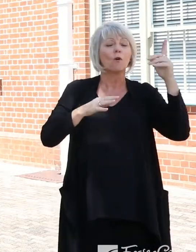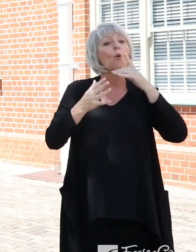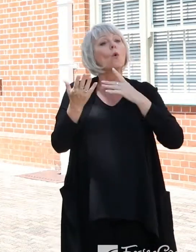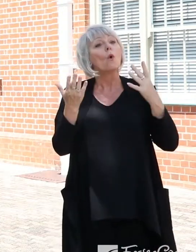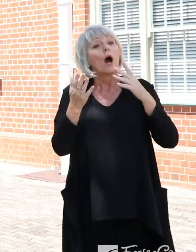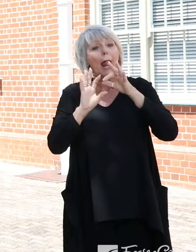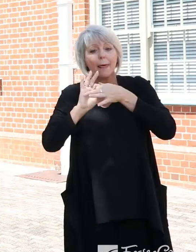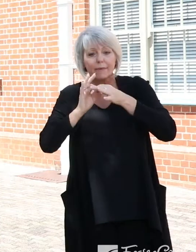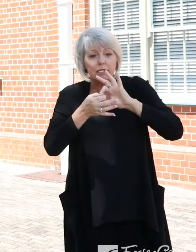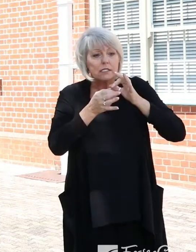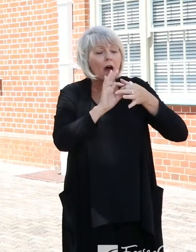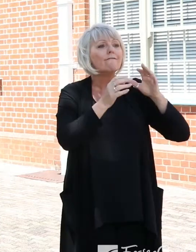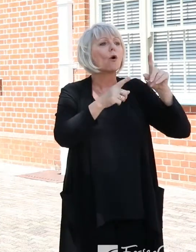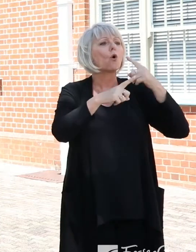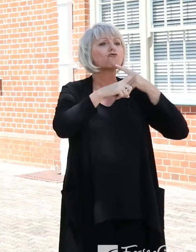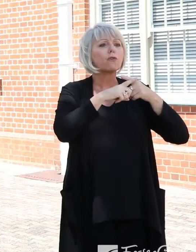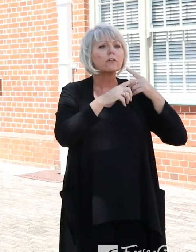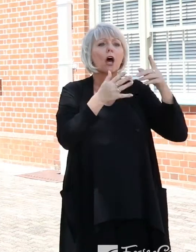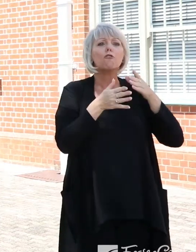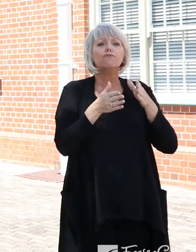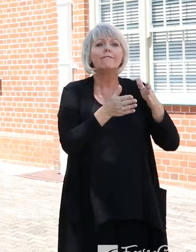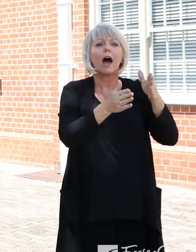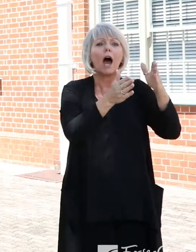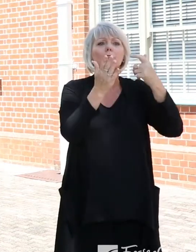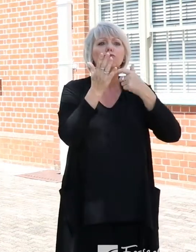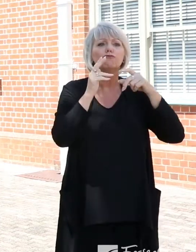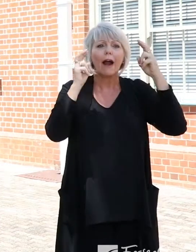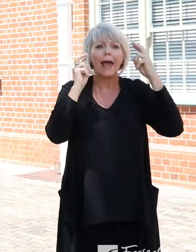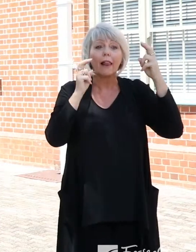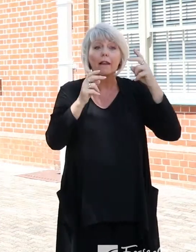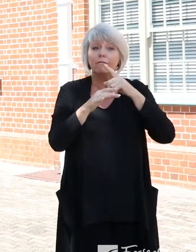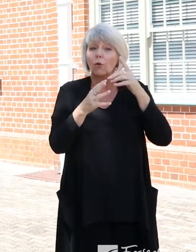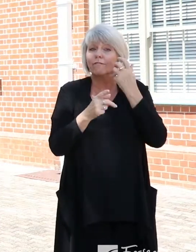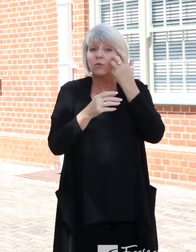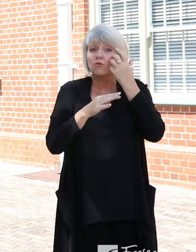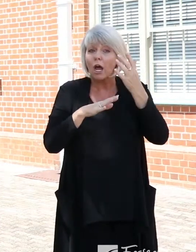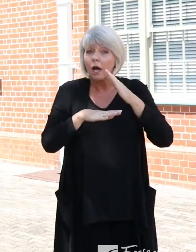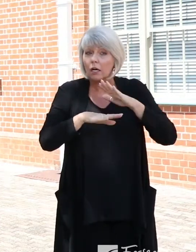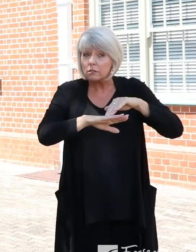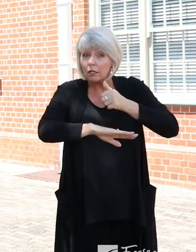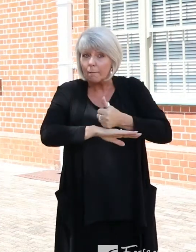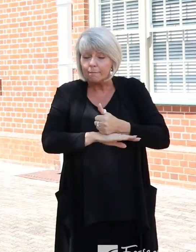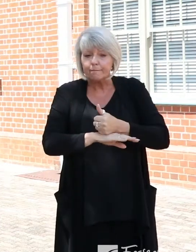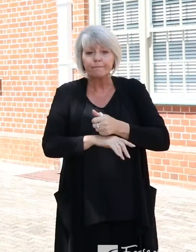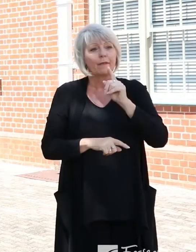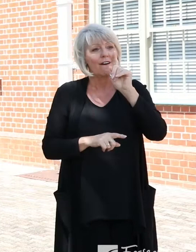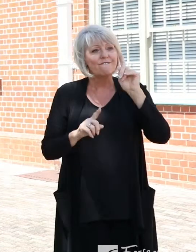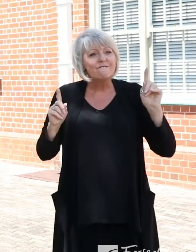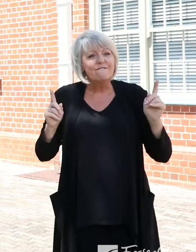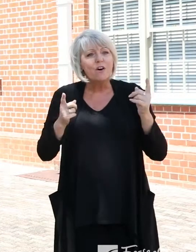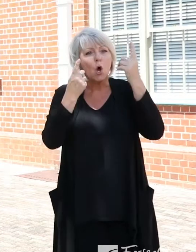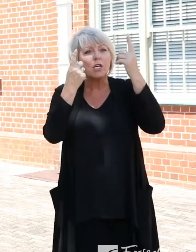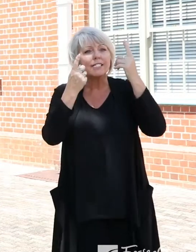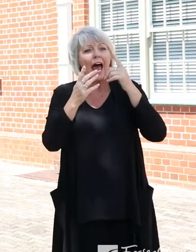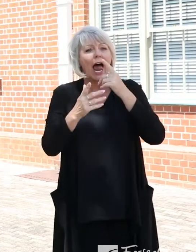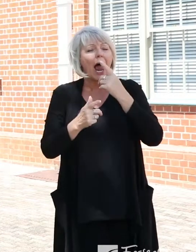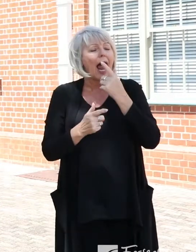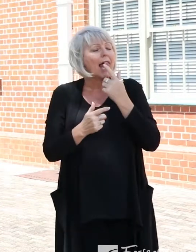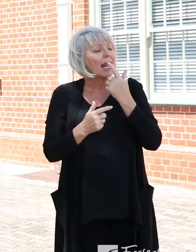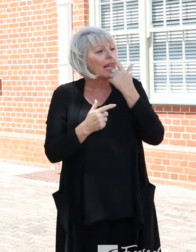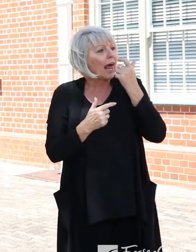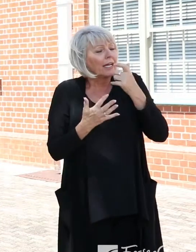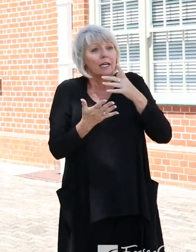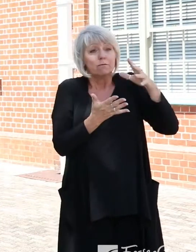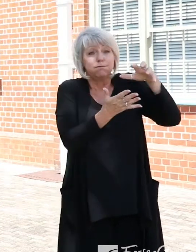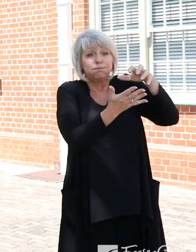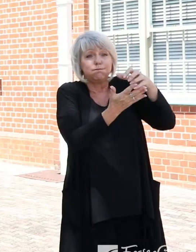Rail, and it sets up the pipeline of trains for the future. This is the first local procurement announcement for the